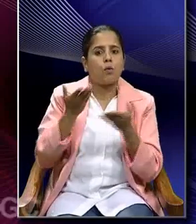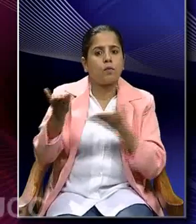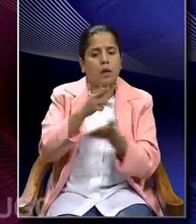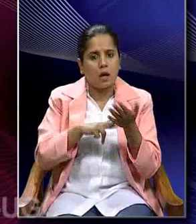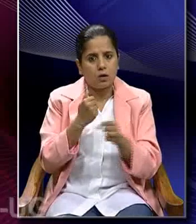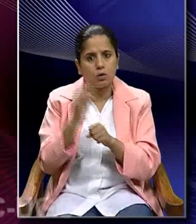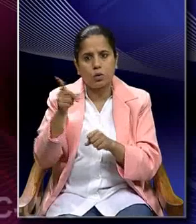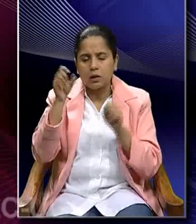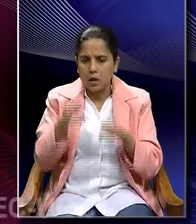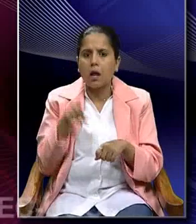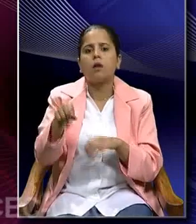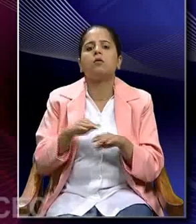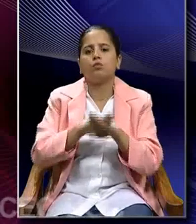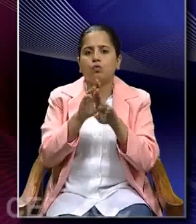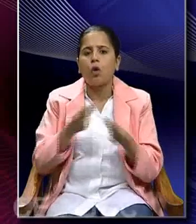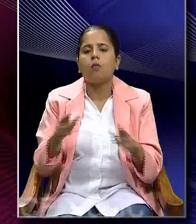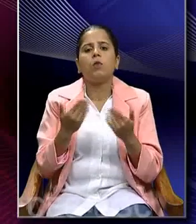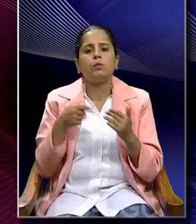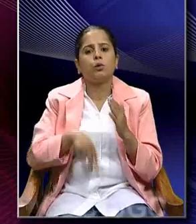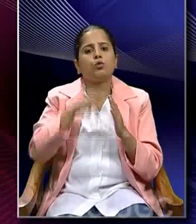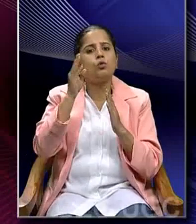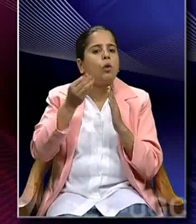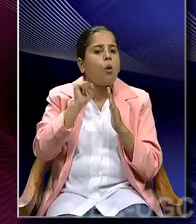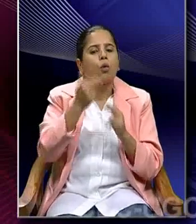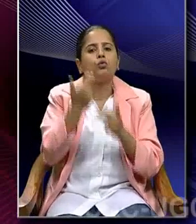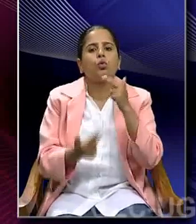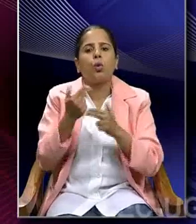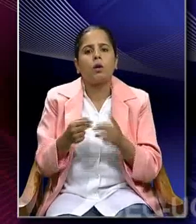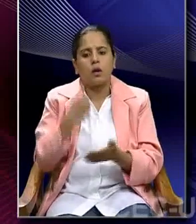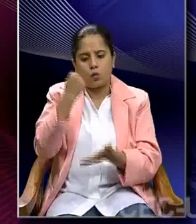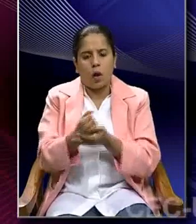NGOs can complete the story of giving